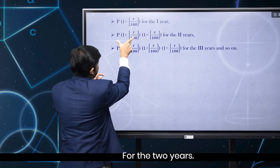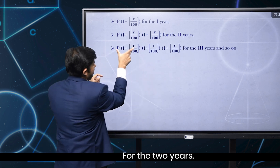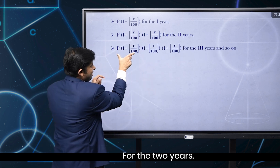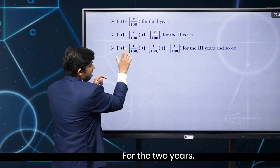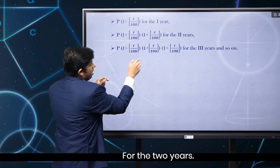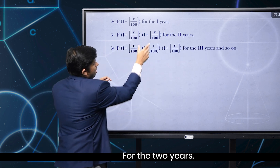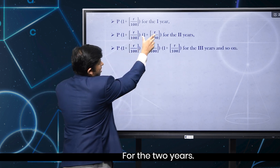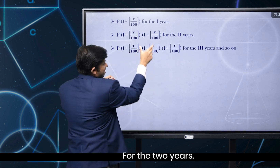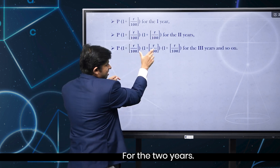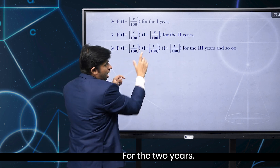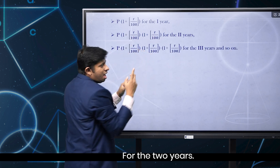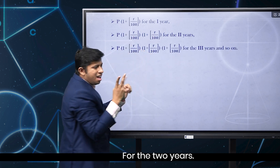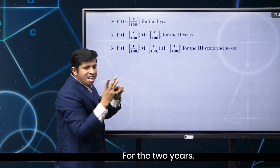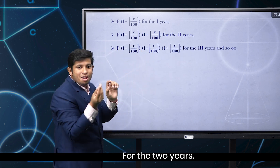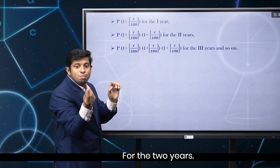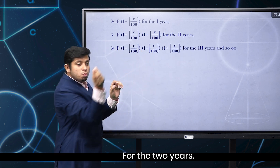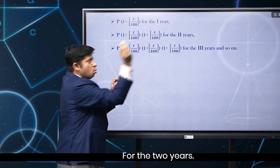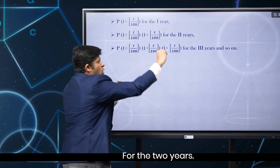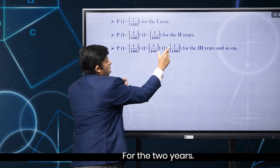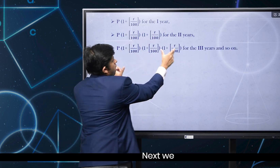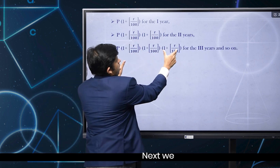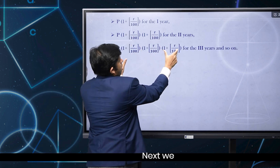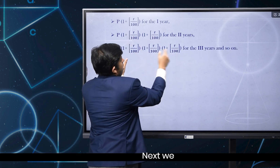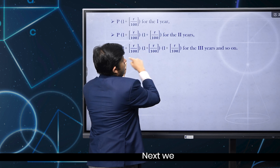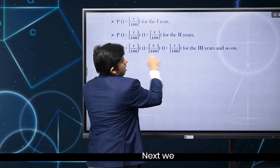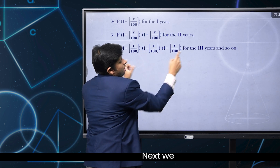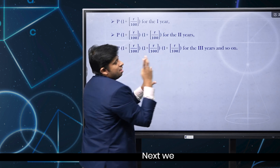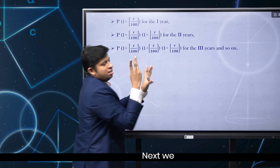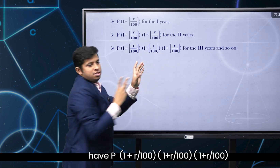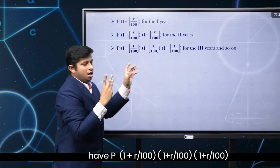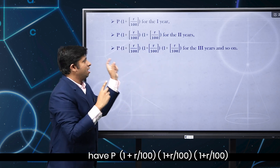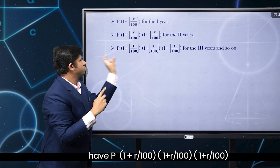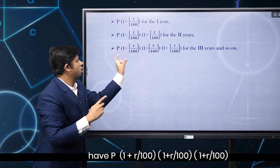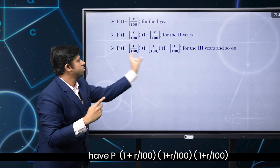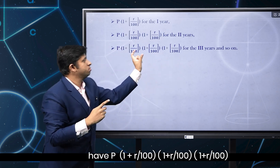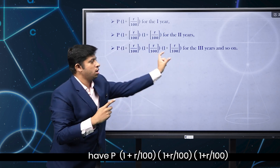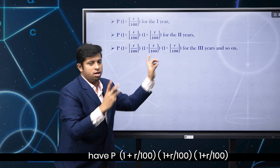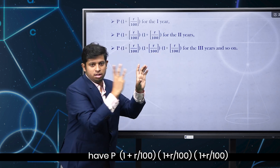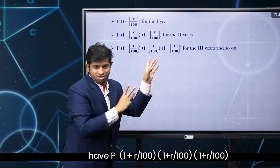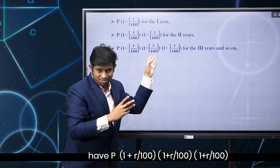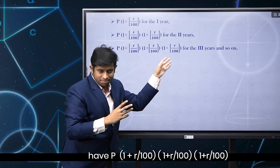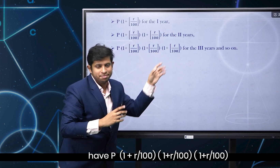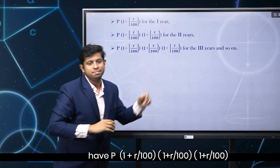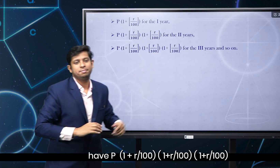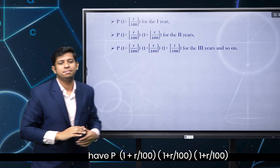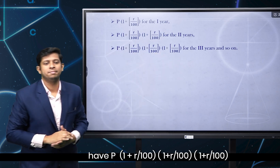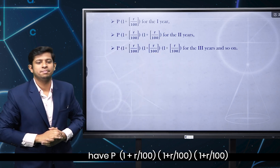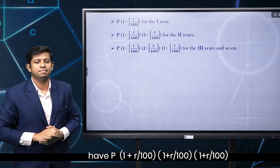Next, we have P 1 plus R by 100, 1 plus R by 100, 1 plus R by 100 for the 3 years and so